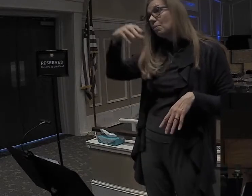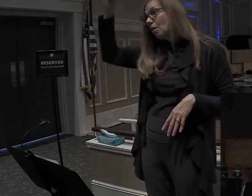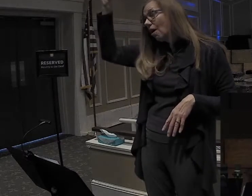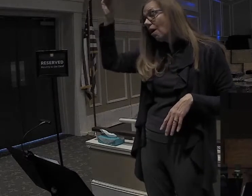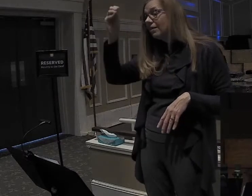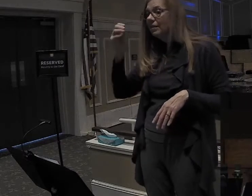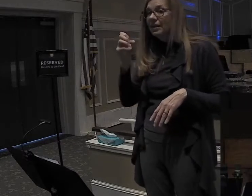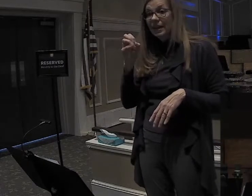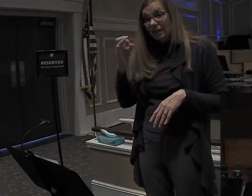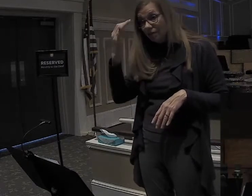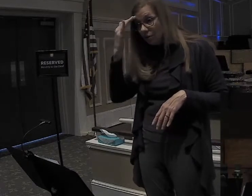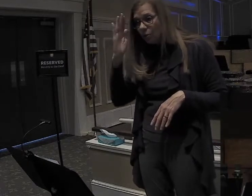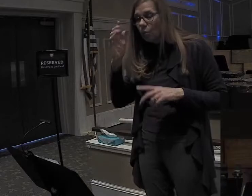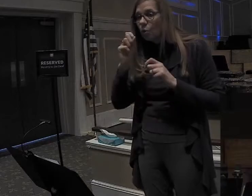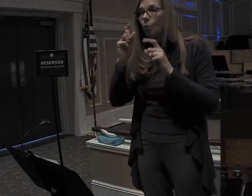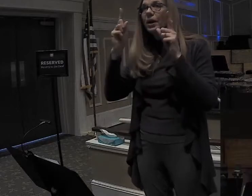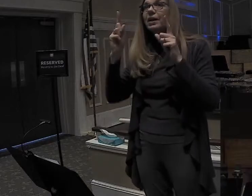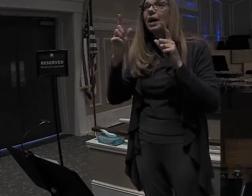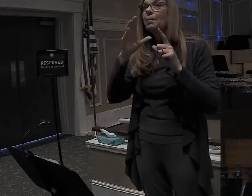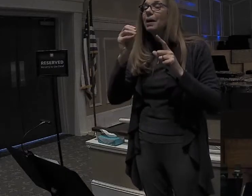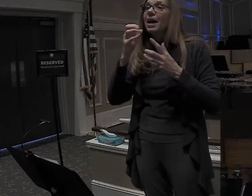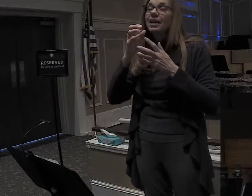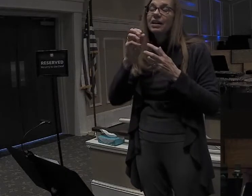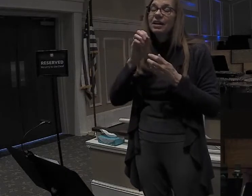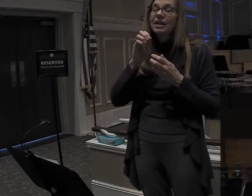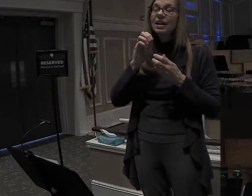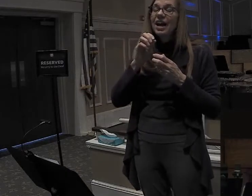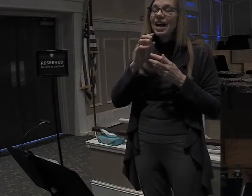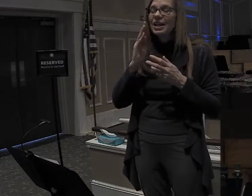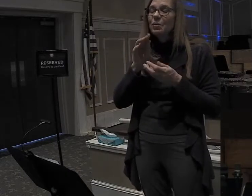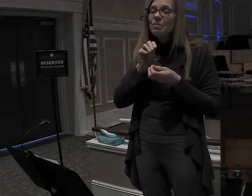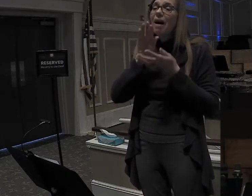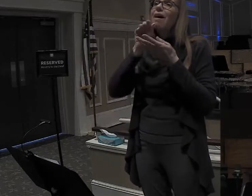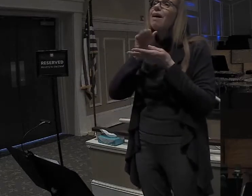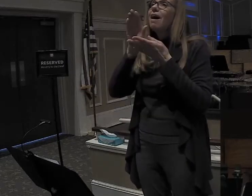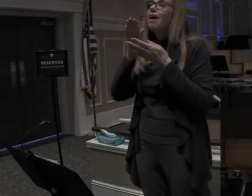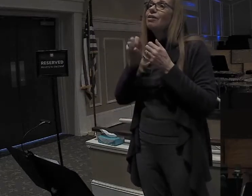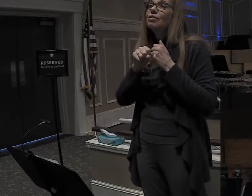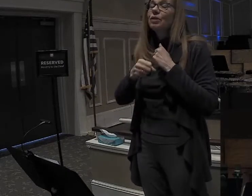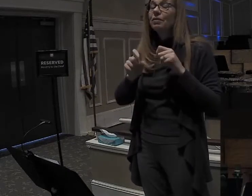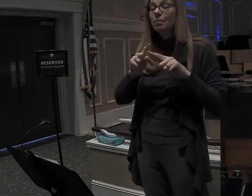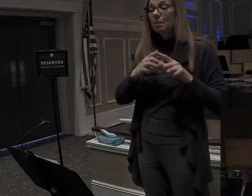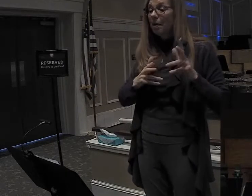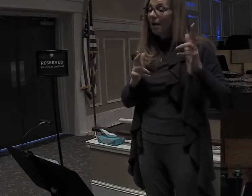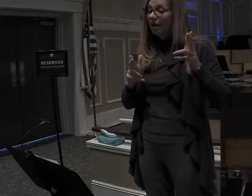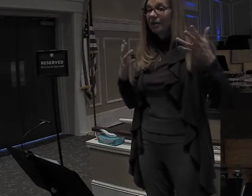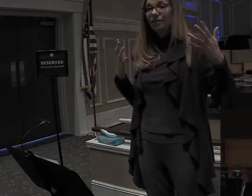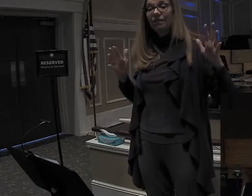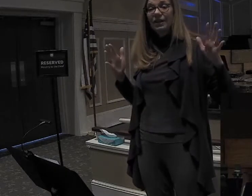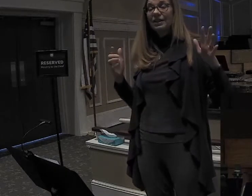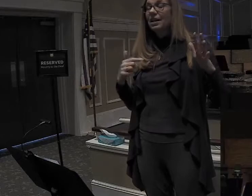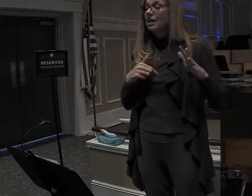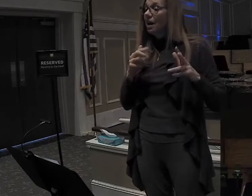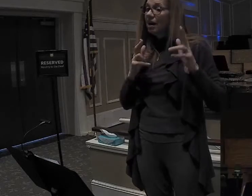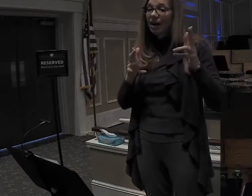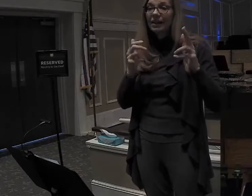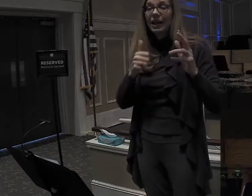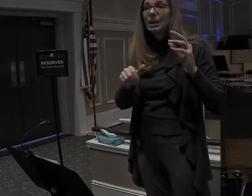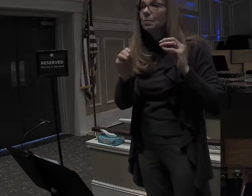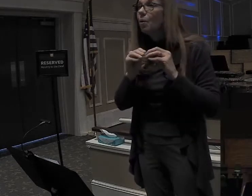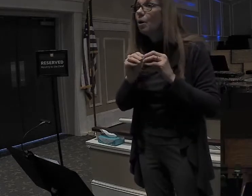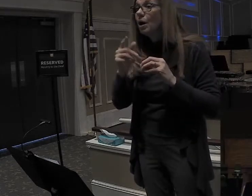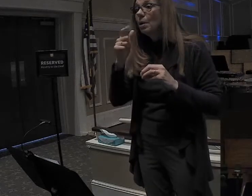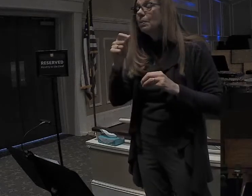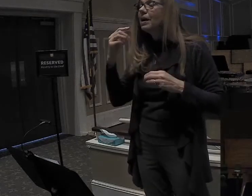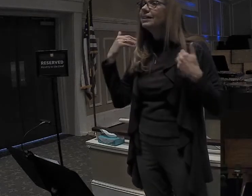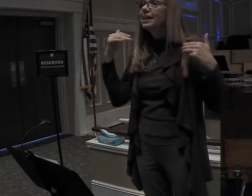else he'd wake up by the fireplace and he'd sit there howl and grieve. But my hunting days are over. Ain't going to hunt in a coon no more because